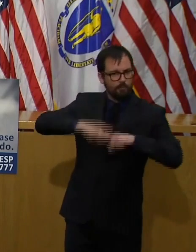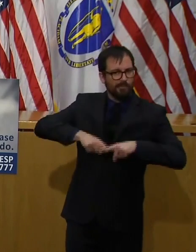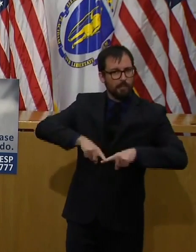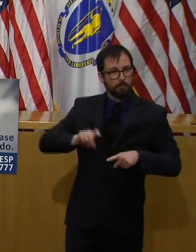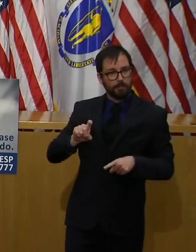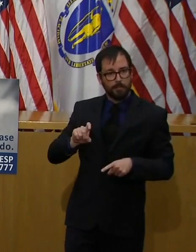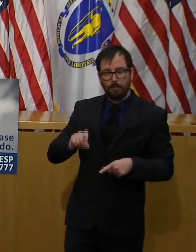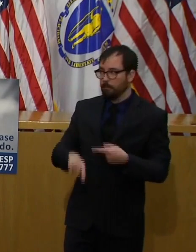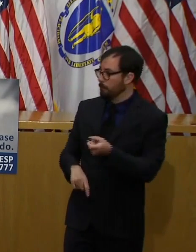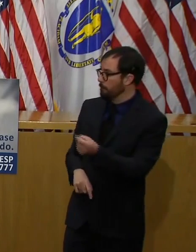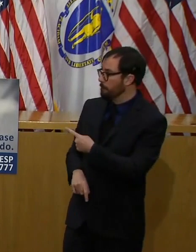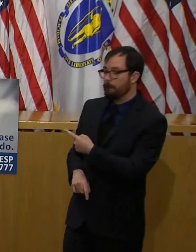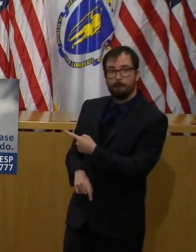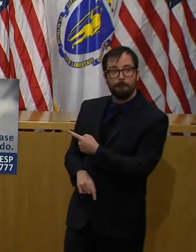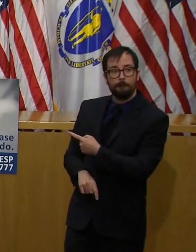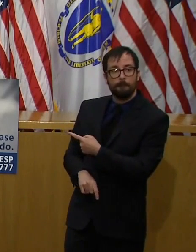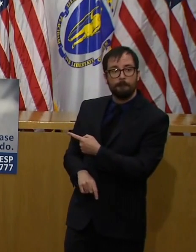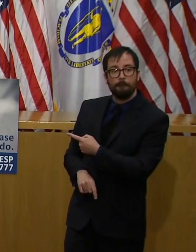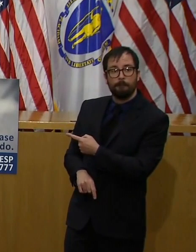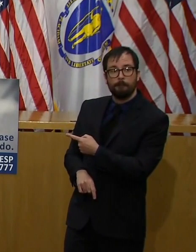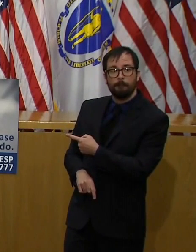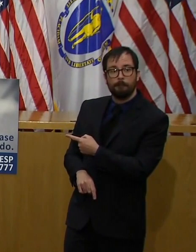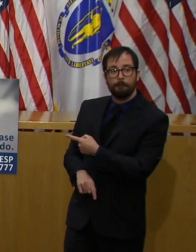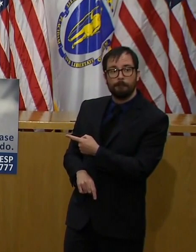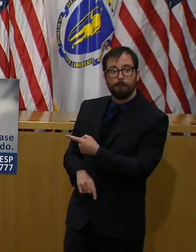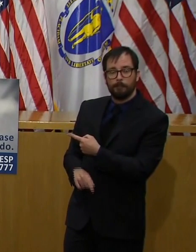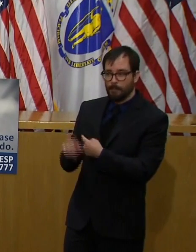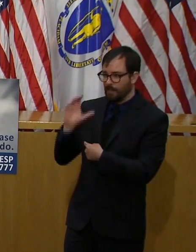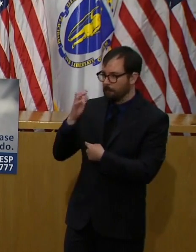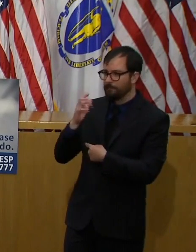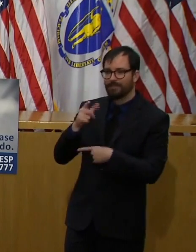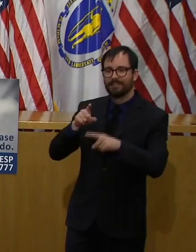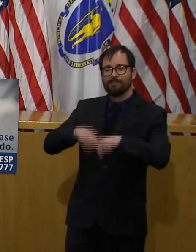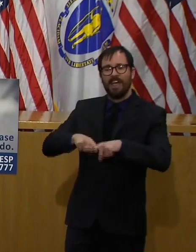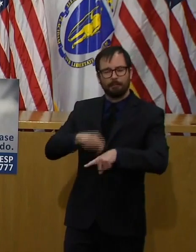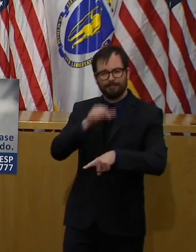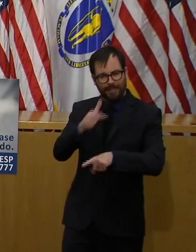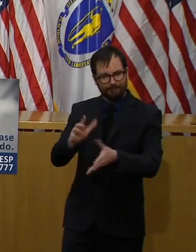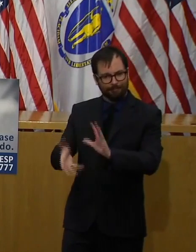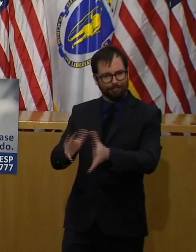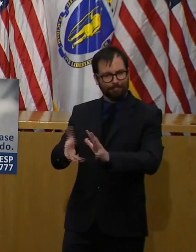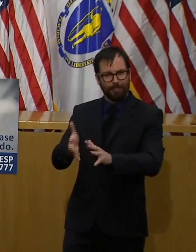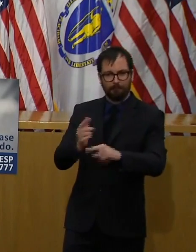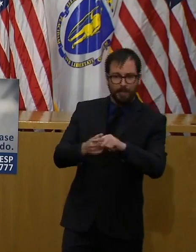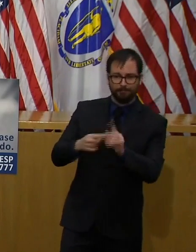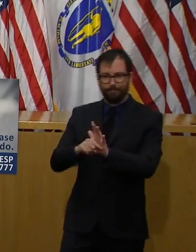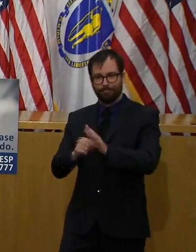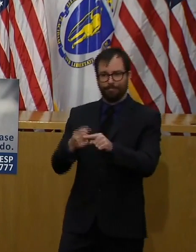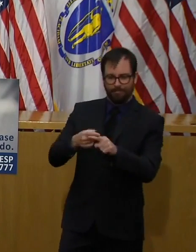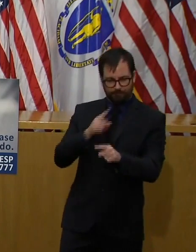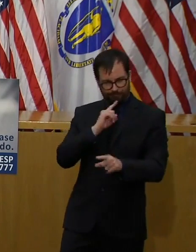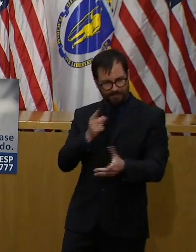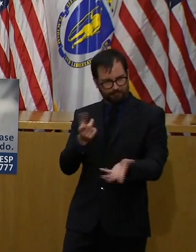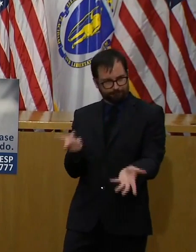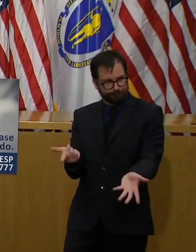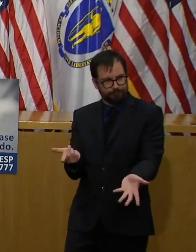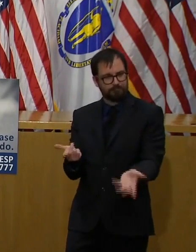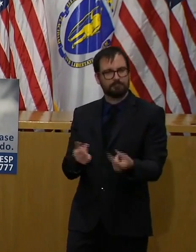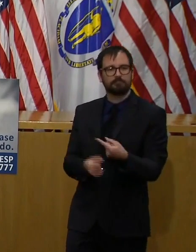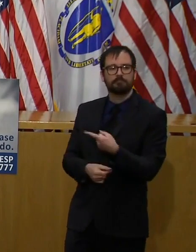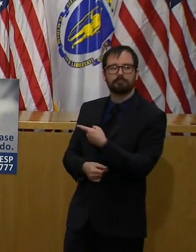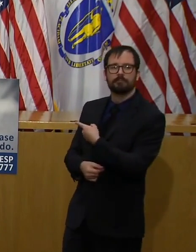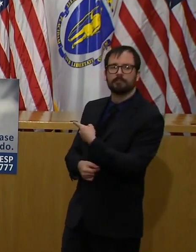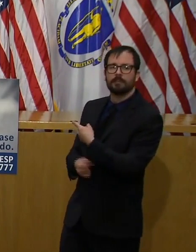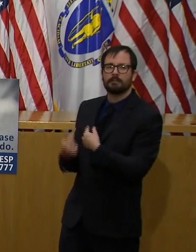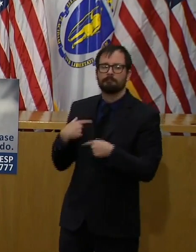it's not accurate all the time? I mean, we have talked some with the folks on these calls about that. Do you want to speak to this? I